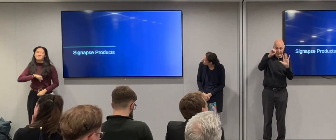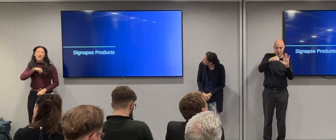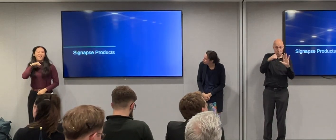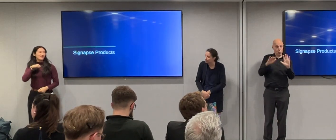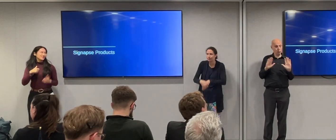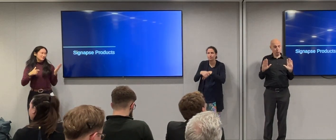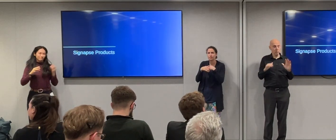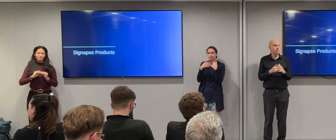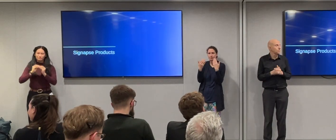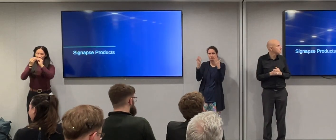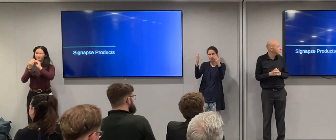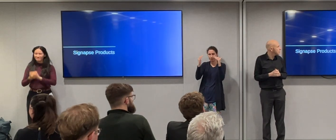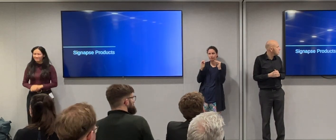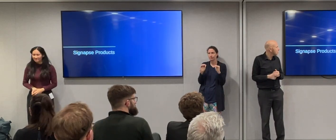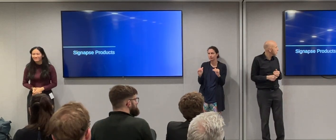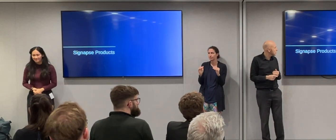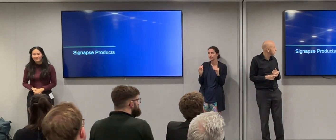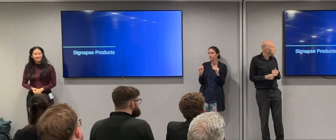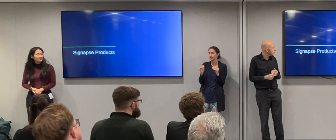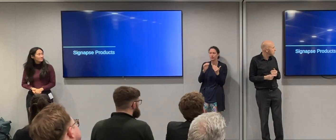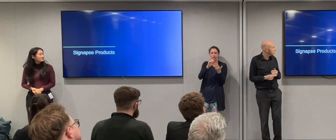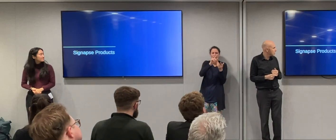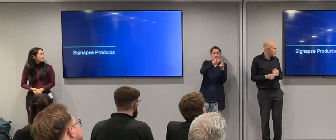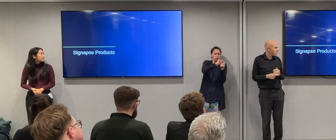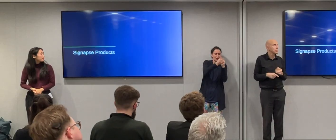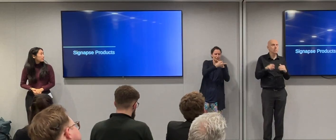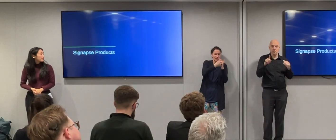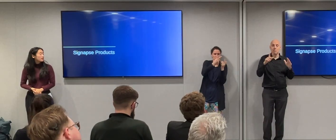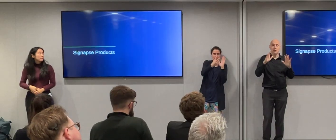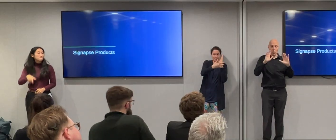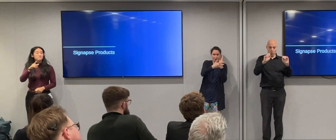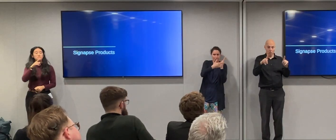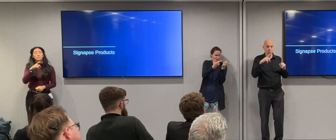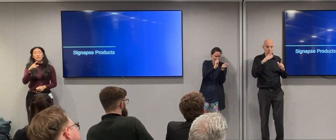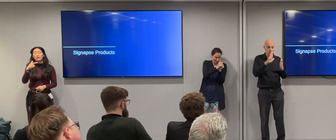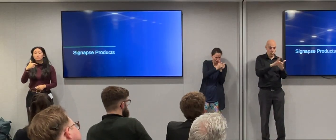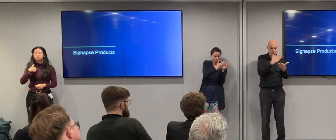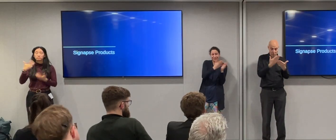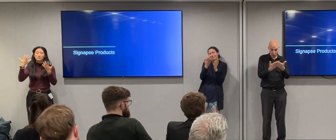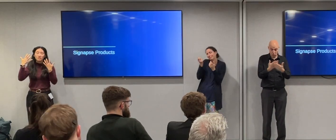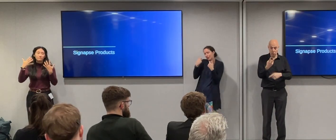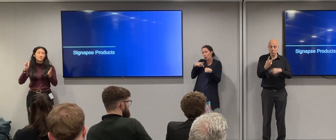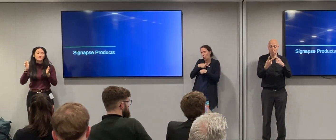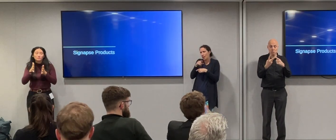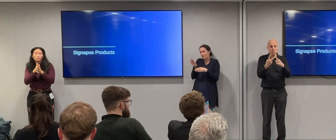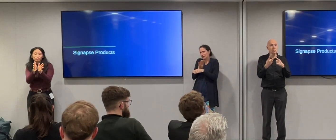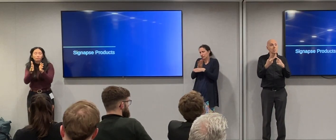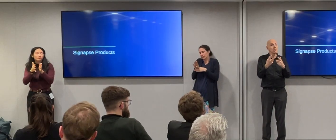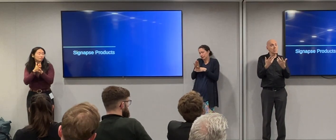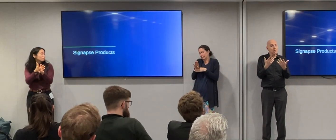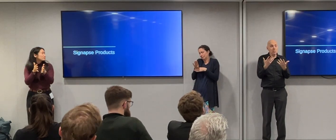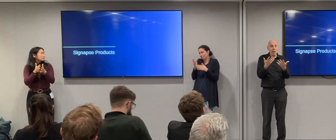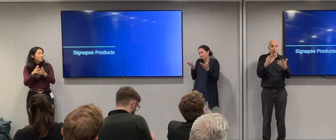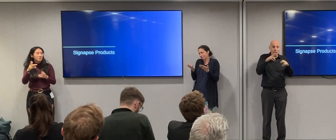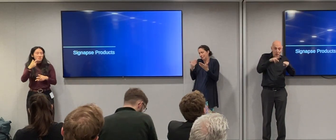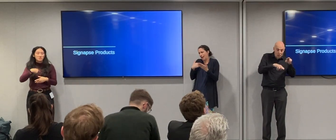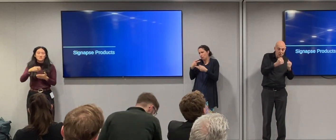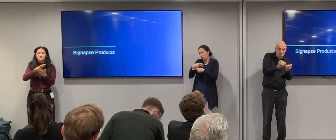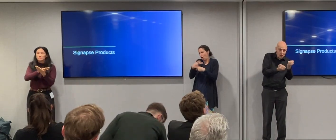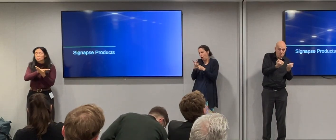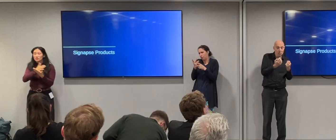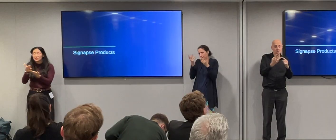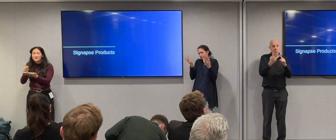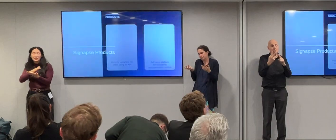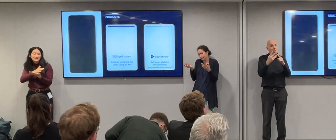So I've talked here about kind of our translation technology, how we do it. We are a commercial company, so we do have products as well, and kind of how we use